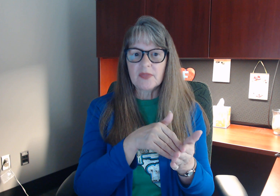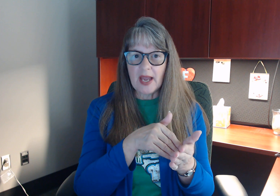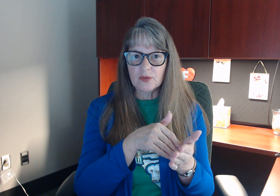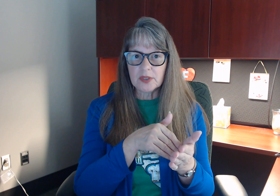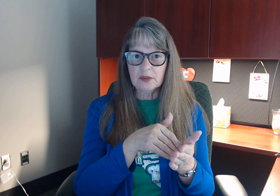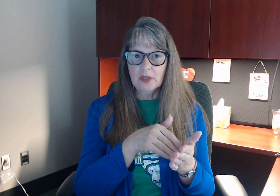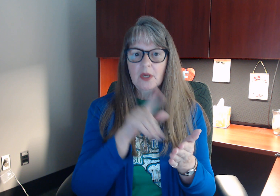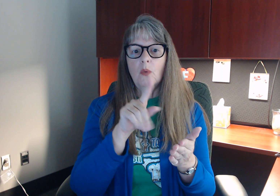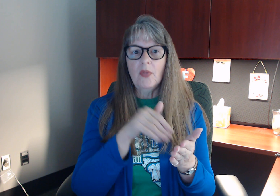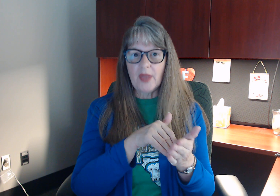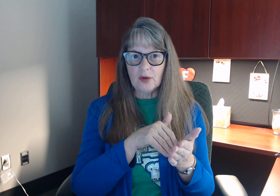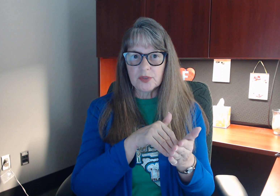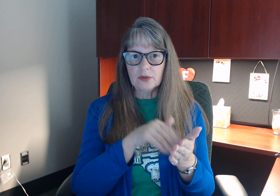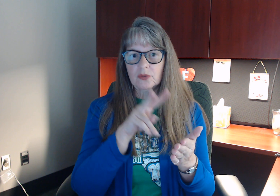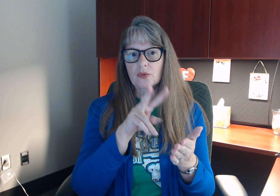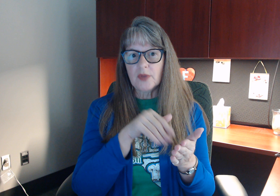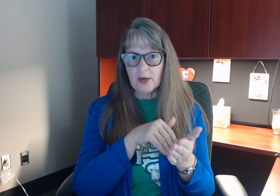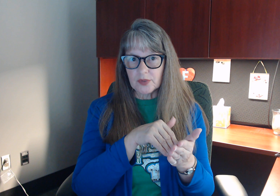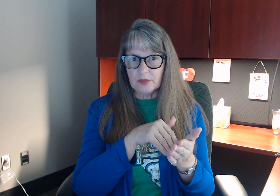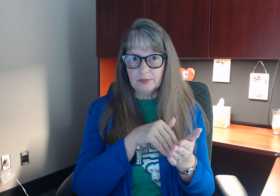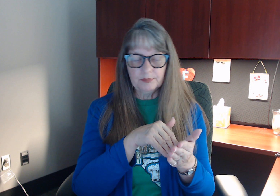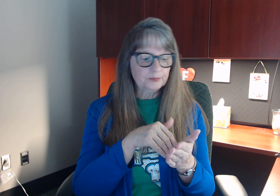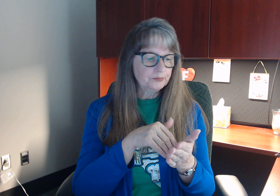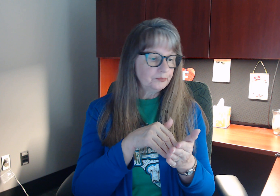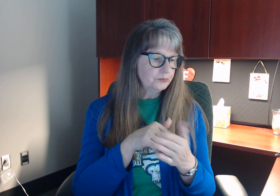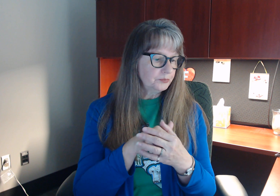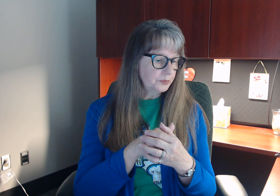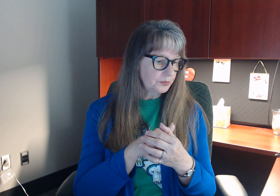1,000, 1,000, 2,000.